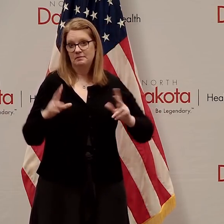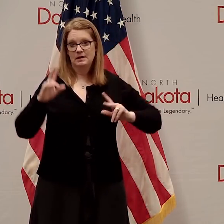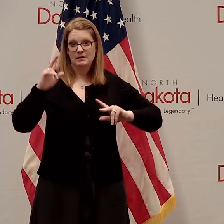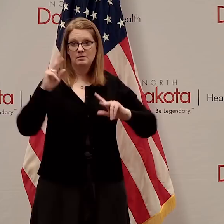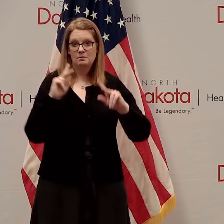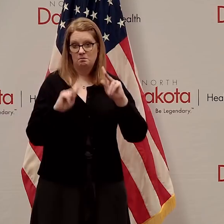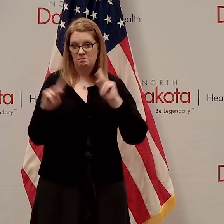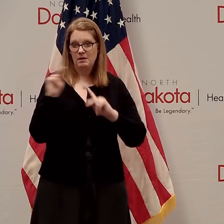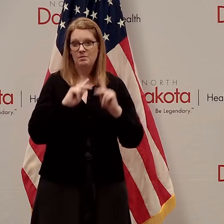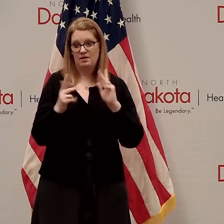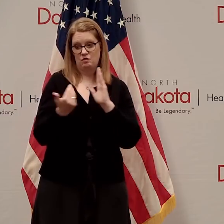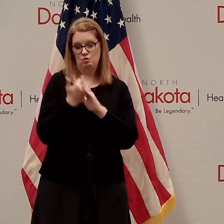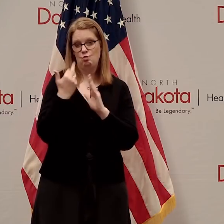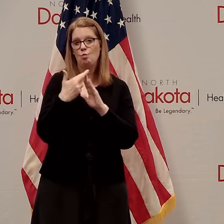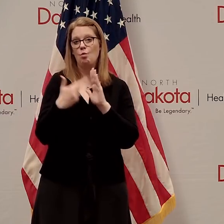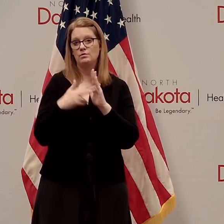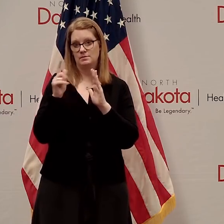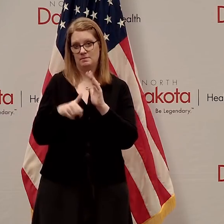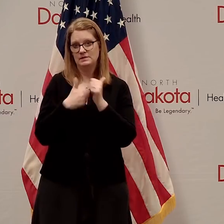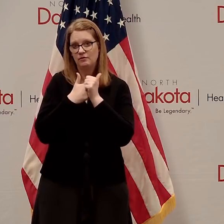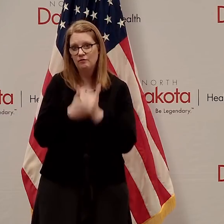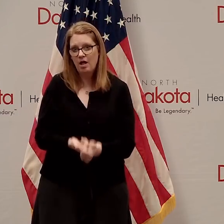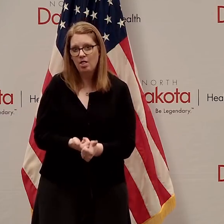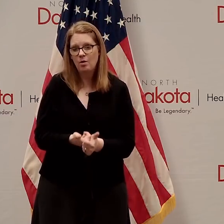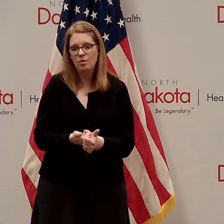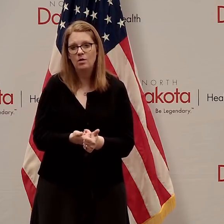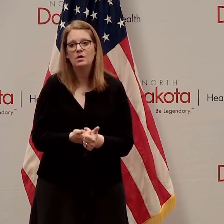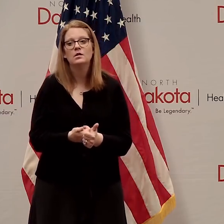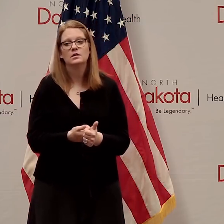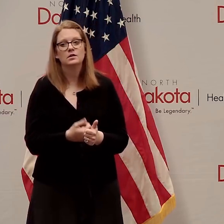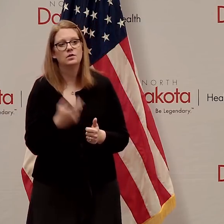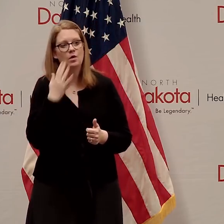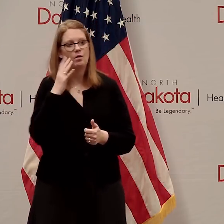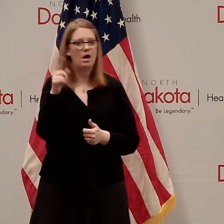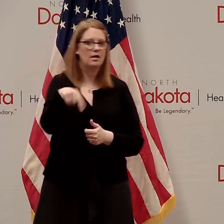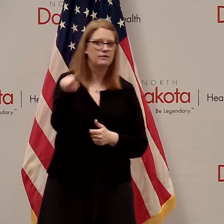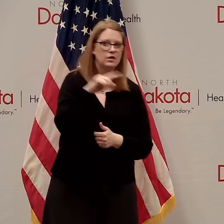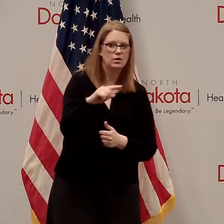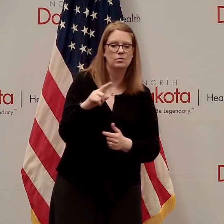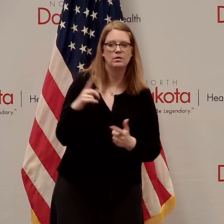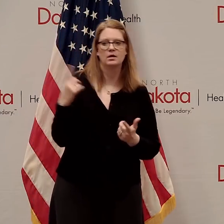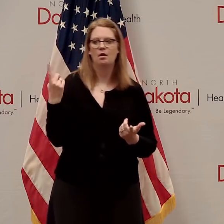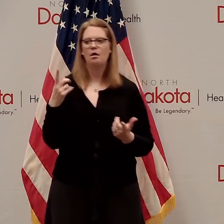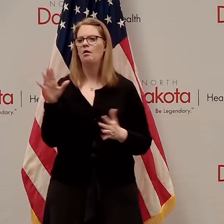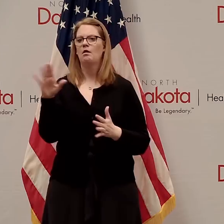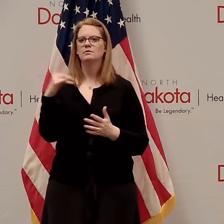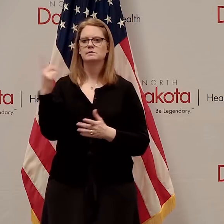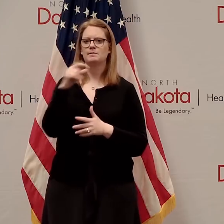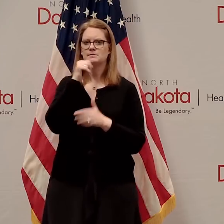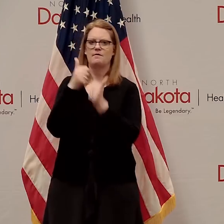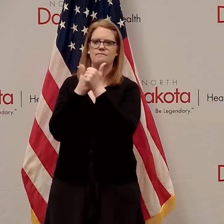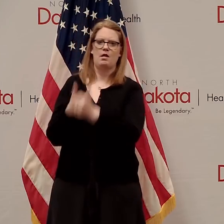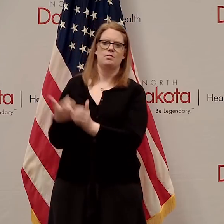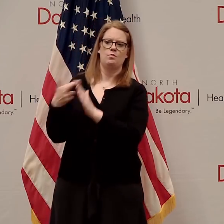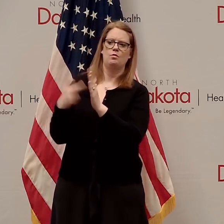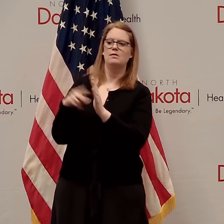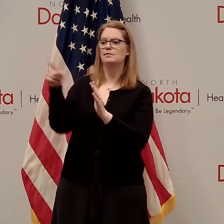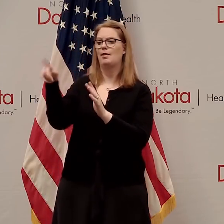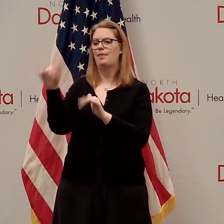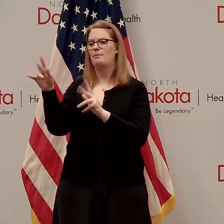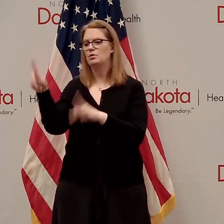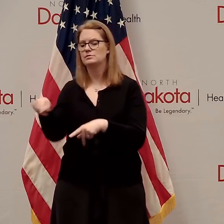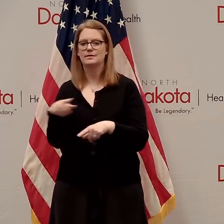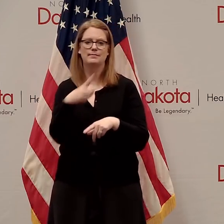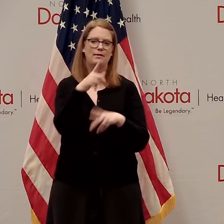new standard operating procedures, the minute we do that, that's when all of you and all of us will start hearing about someone who's not following the rules. So the